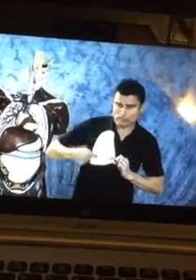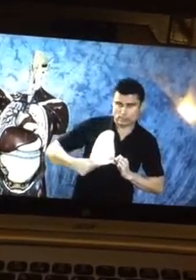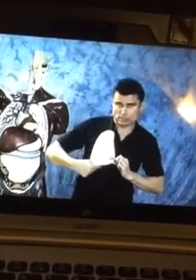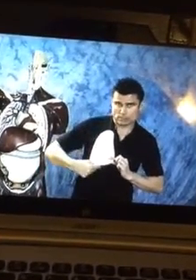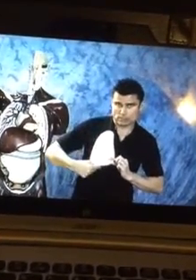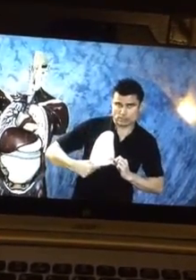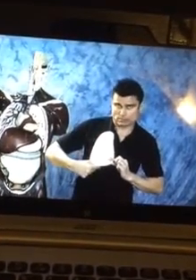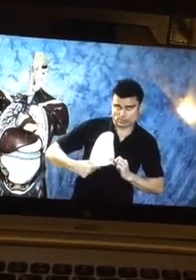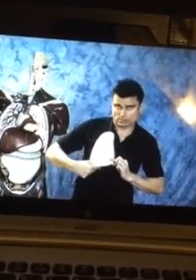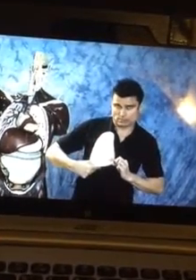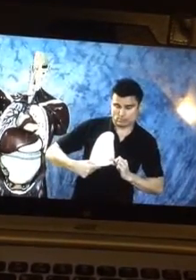There's three.